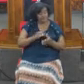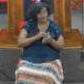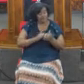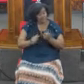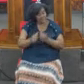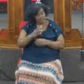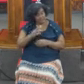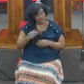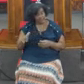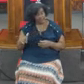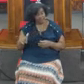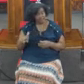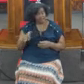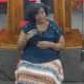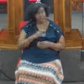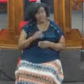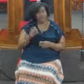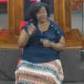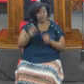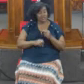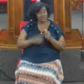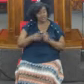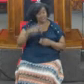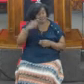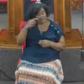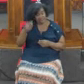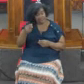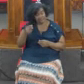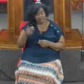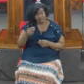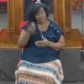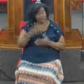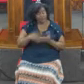it. So listen, so that he shall say,